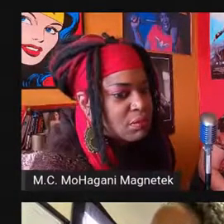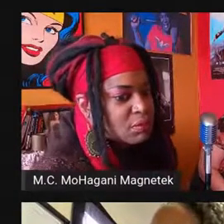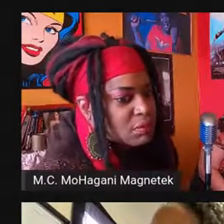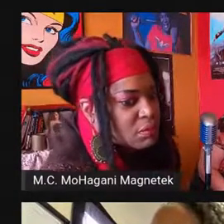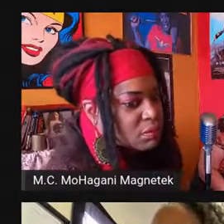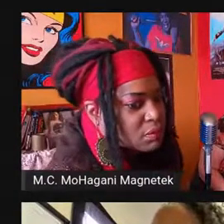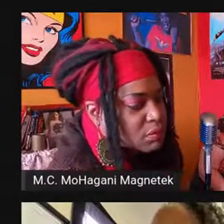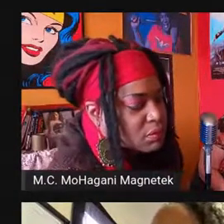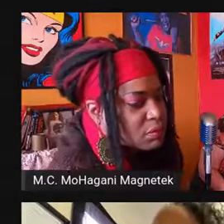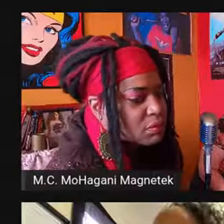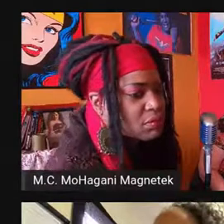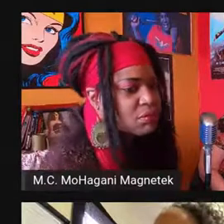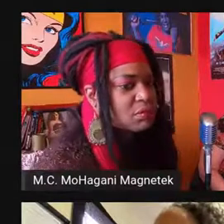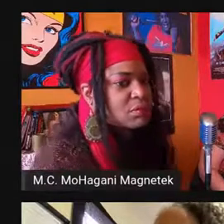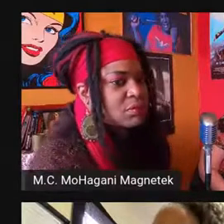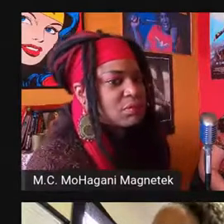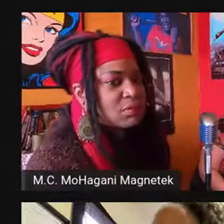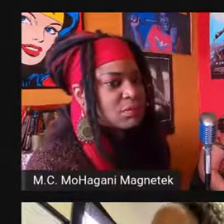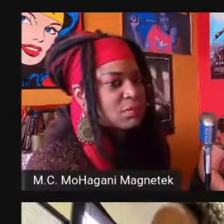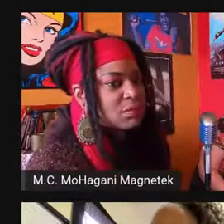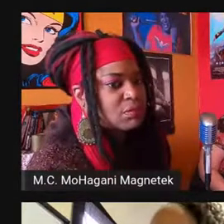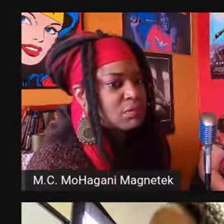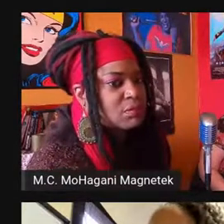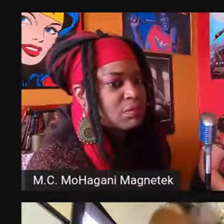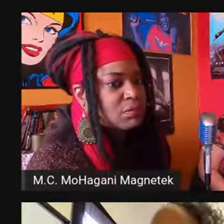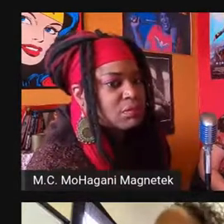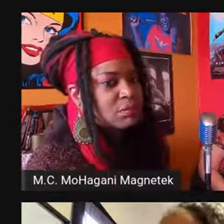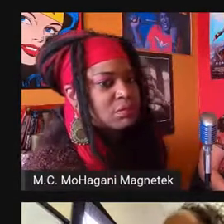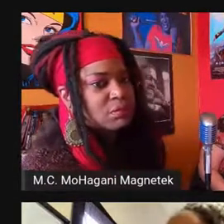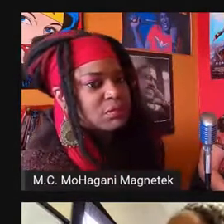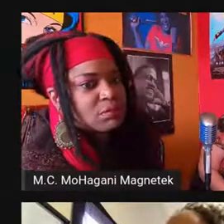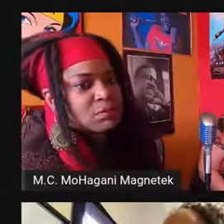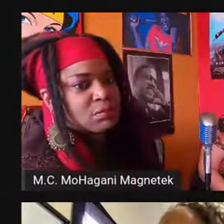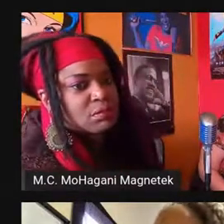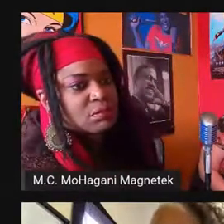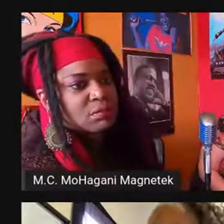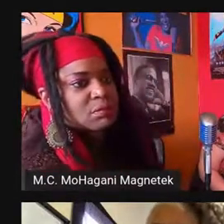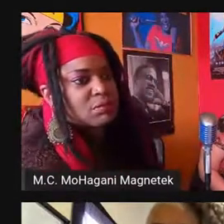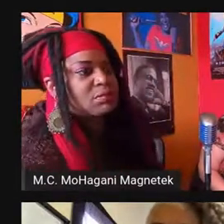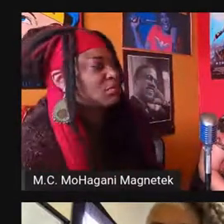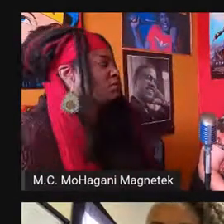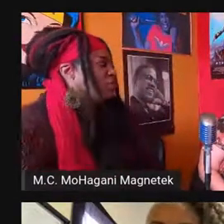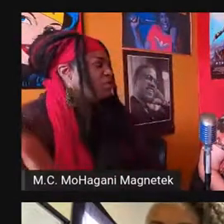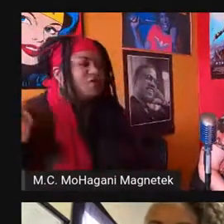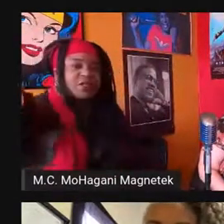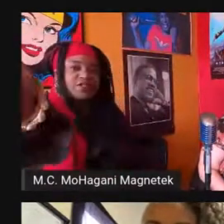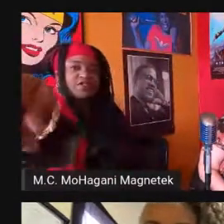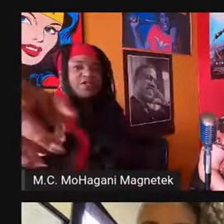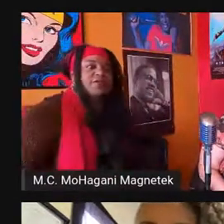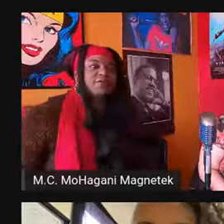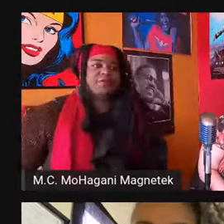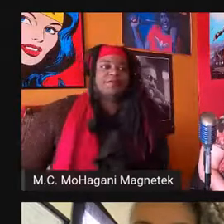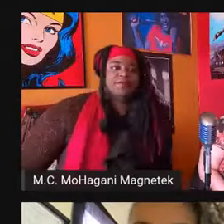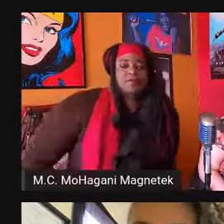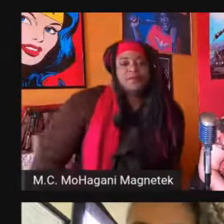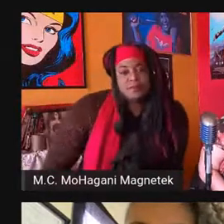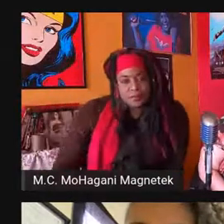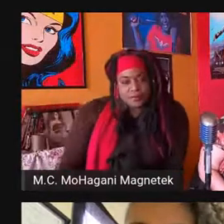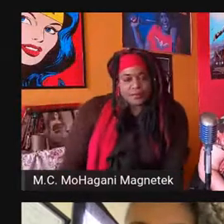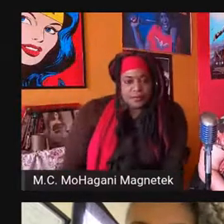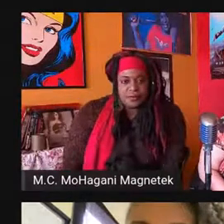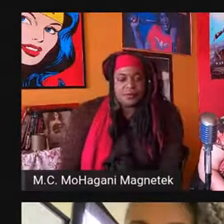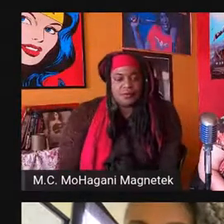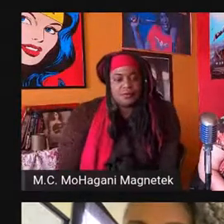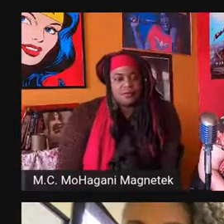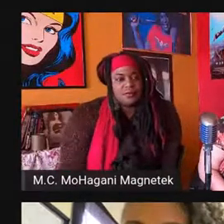And I think another important thing, Vivian, is, and Mohagani's mentioned this a couple of times, there's so many